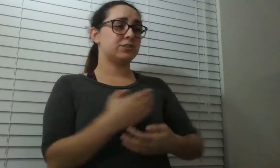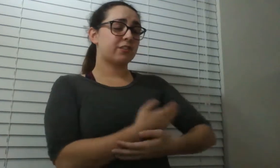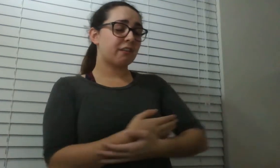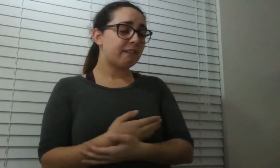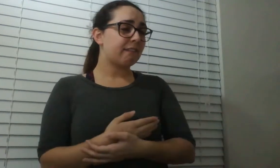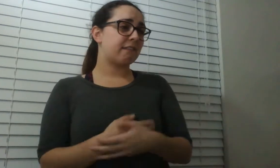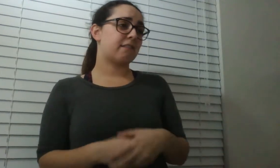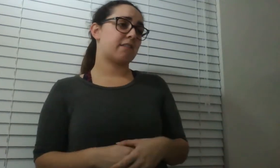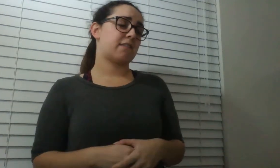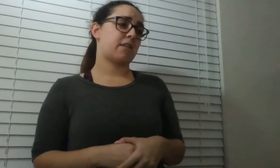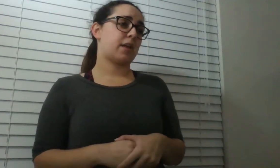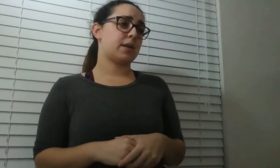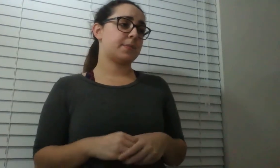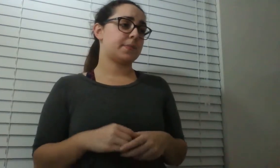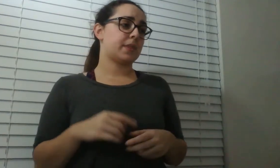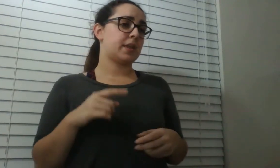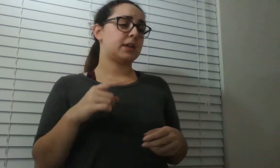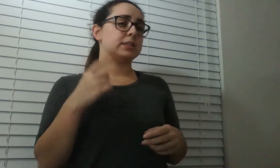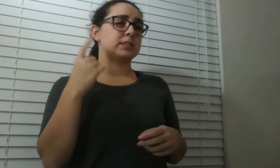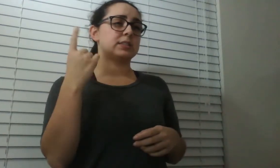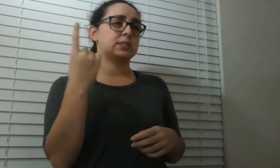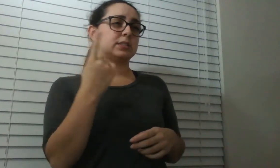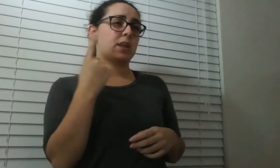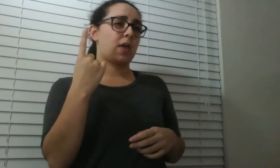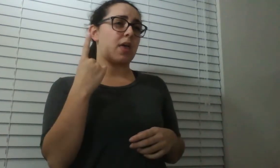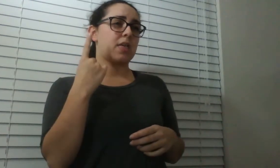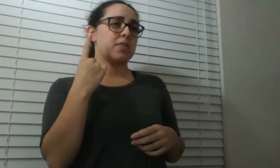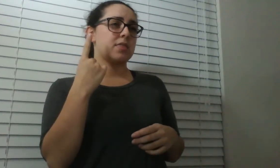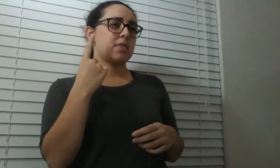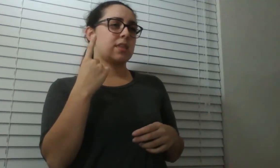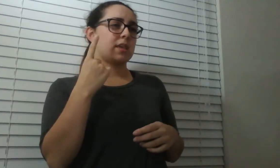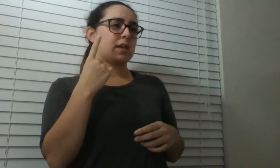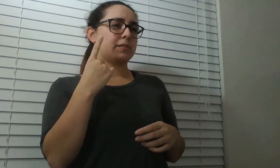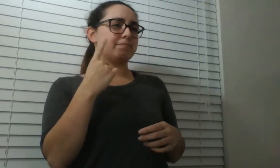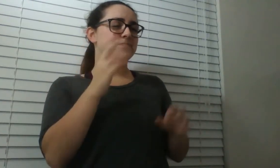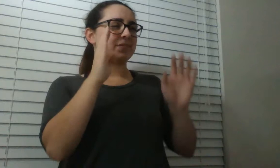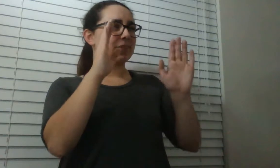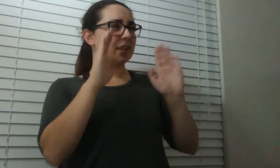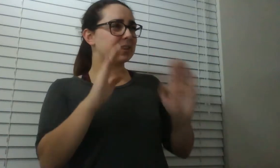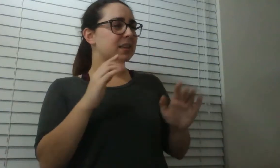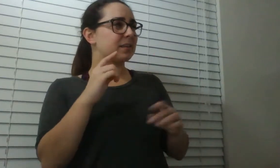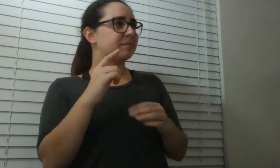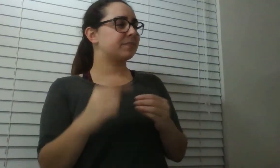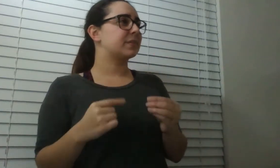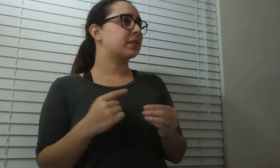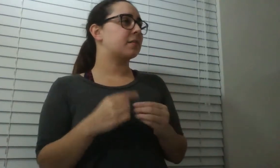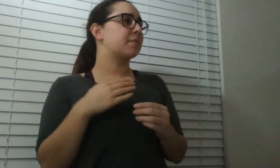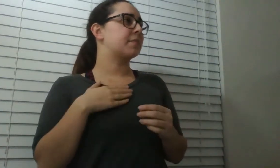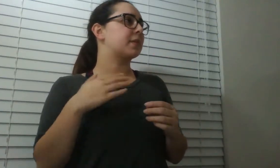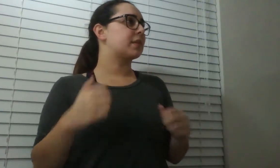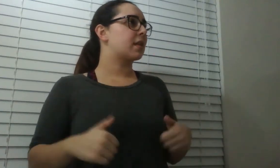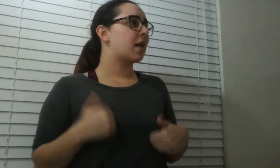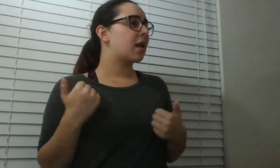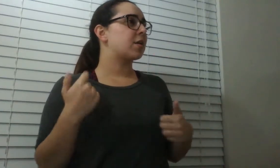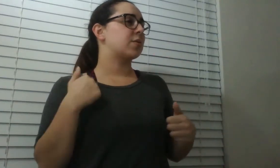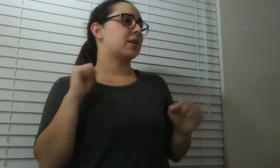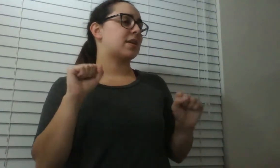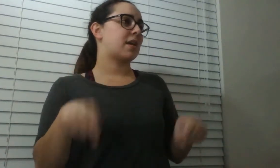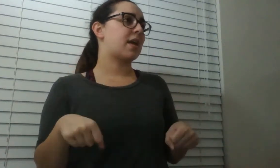think there's something really deep and profound about our human lives, that the fact that we can do both of those things, that we recognize the impermanence, but